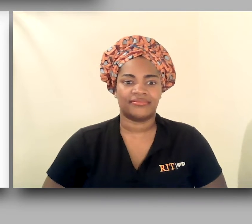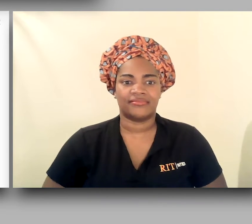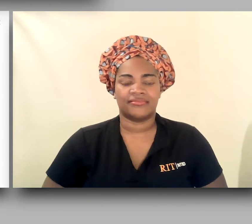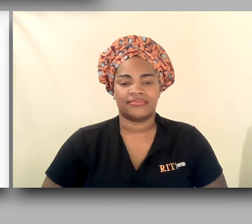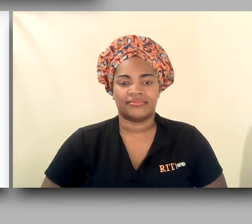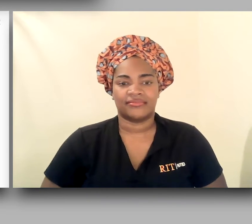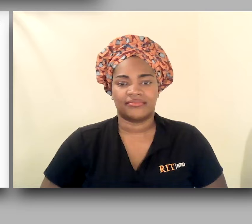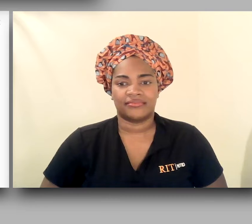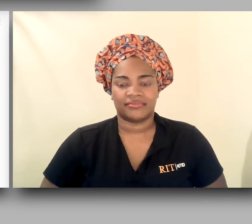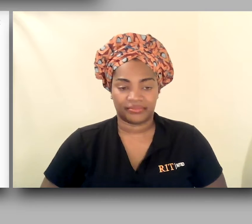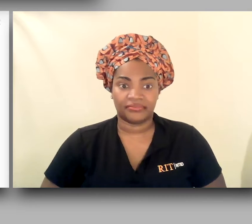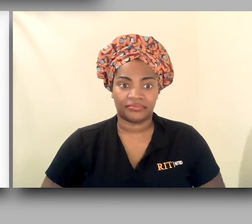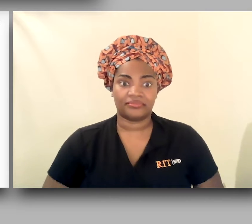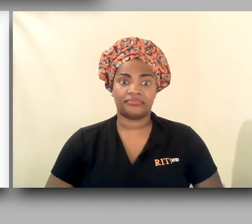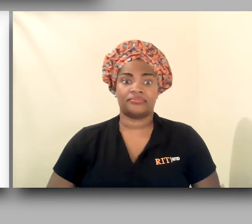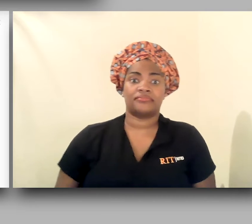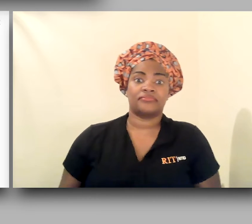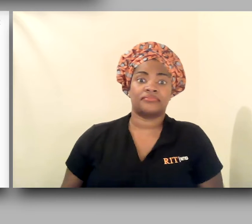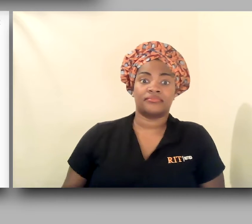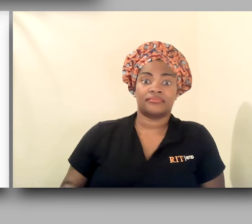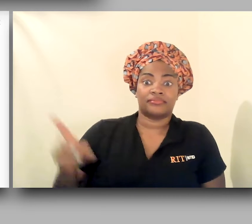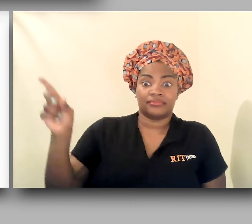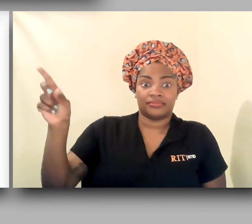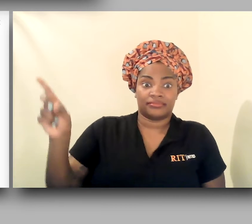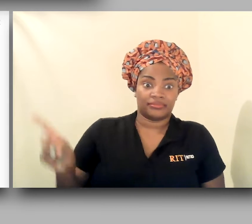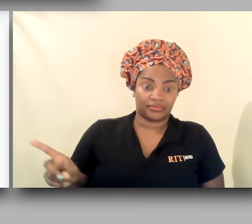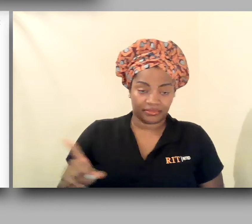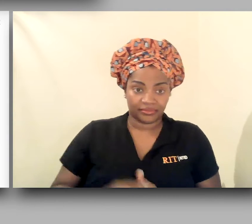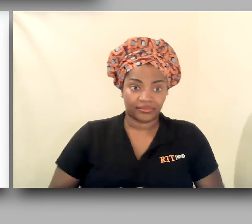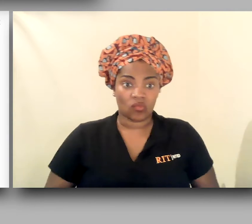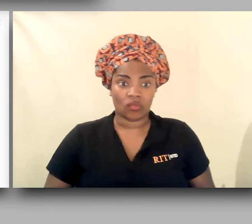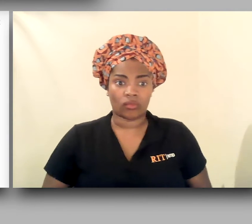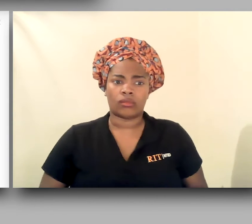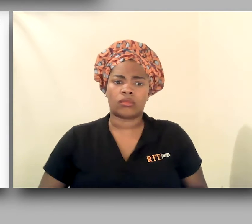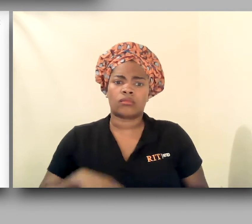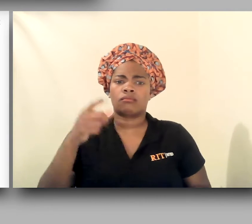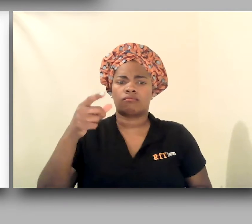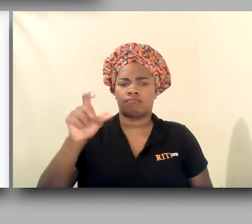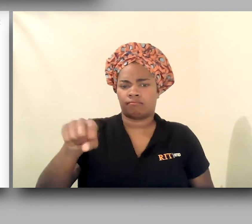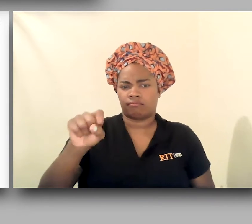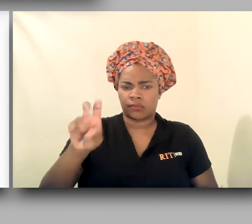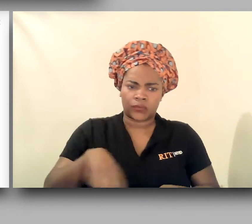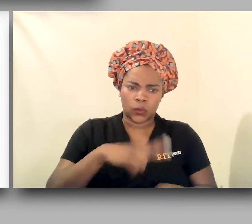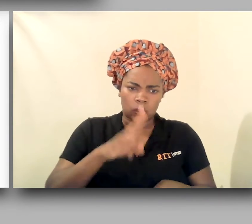Oh, here we are. Of course, you have to build